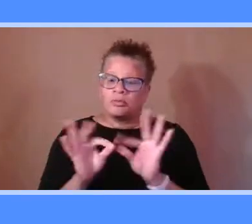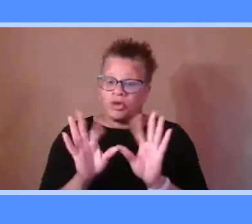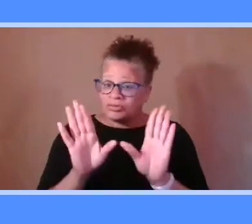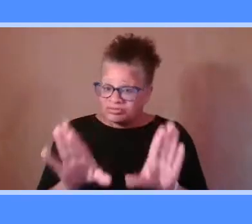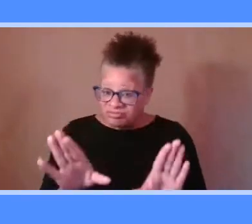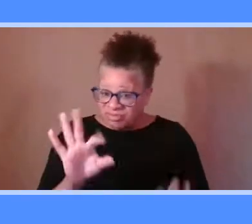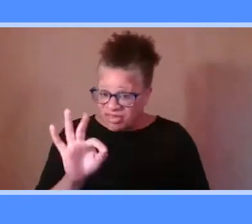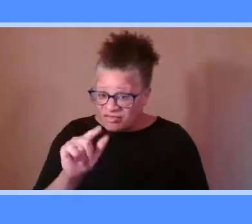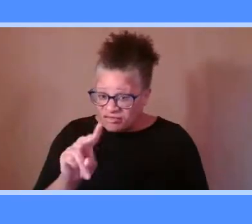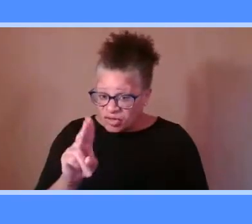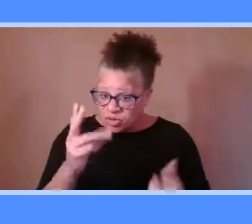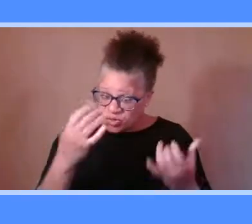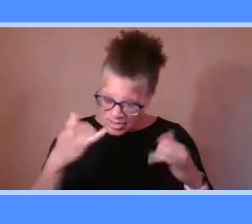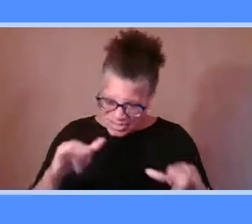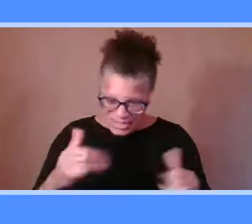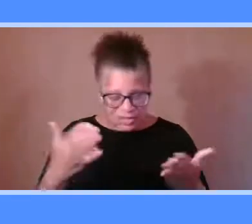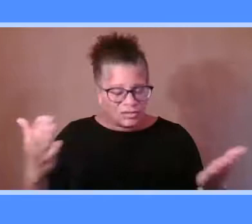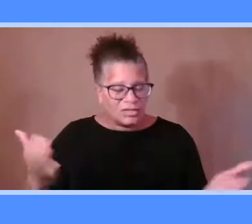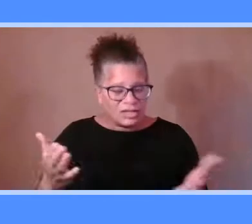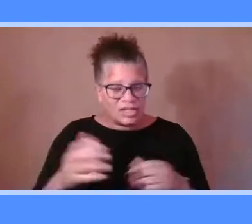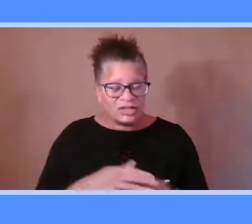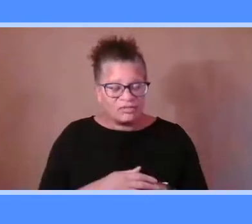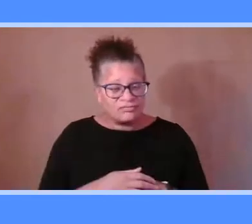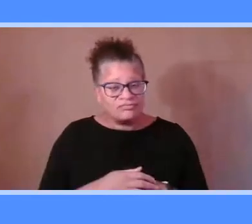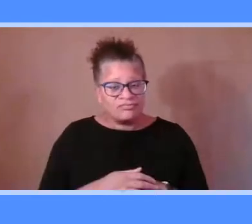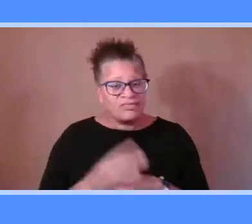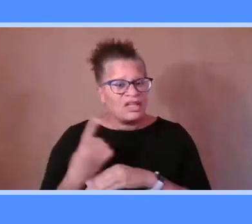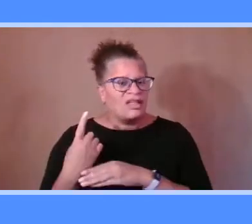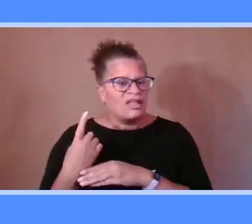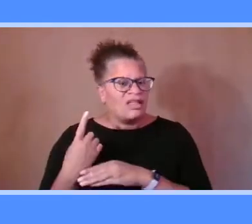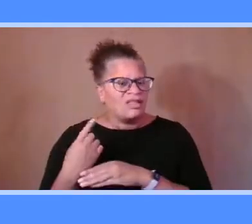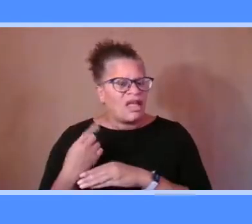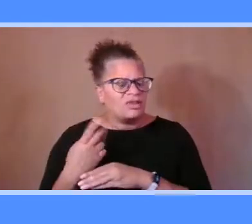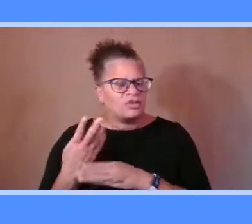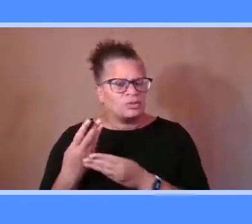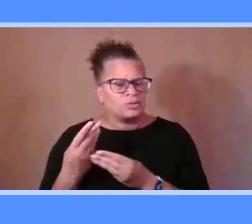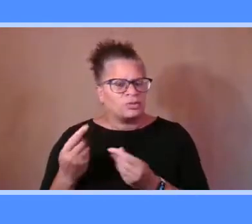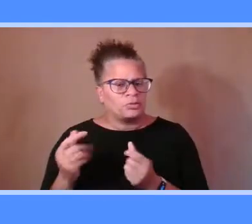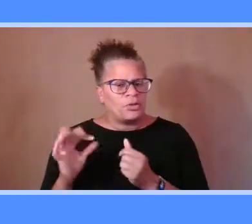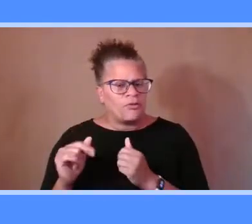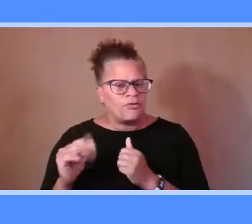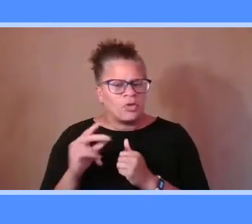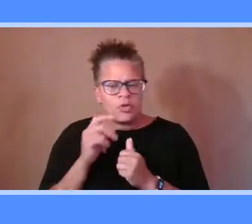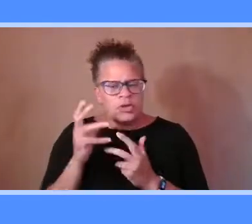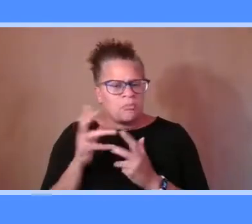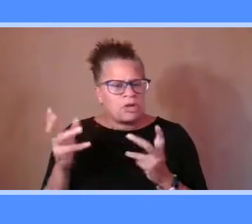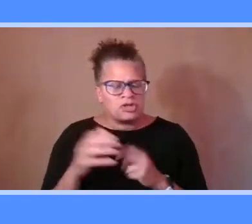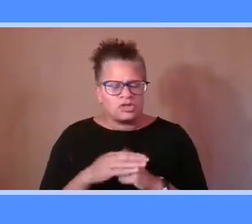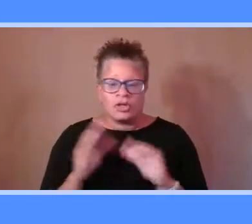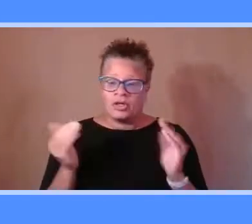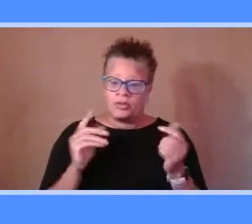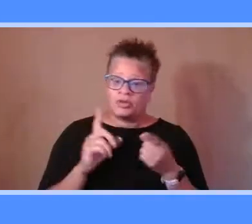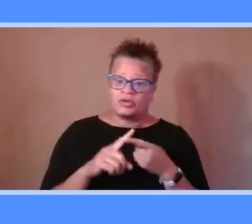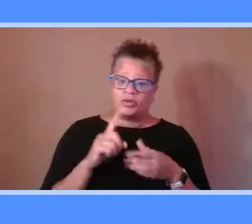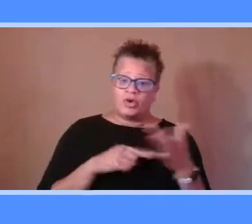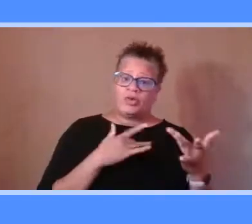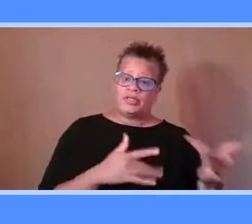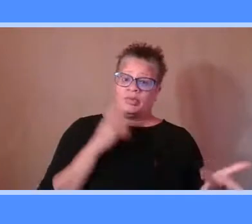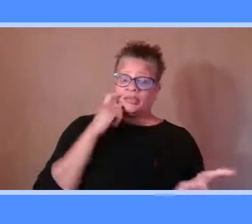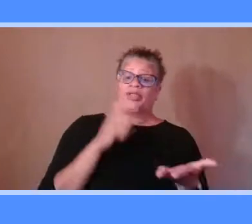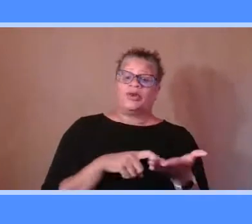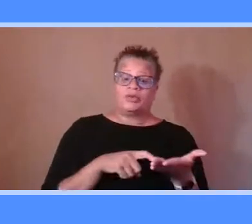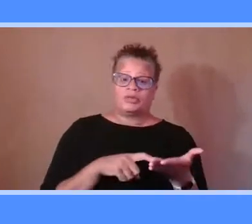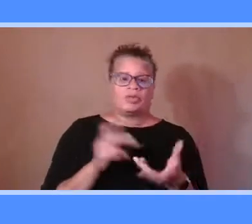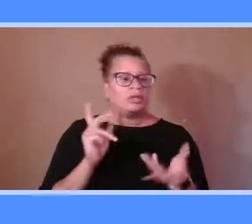around, so we didn't see much flu last year, not nearly compared to what we typically see,